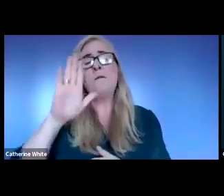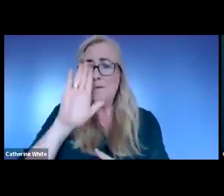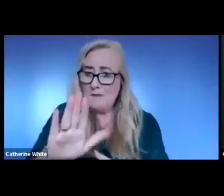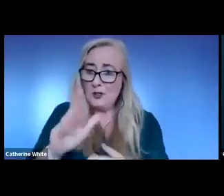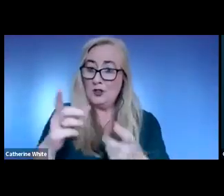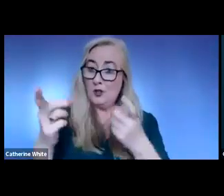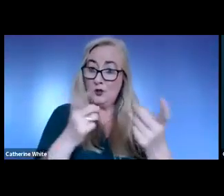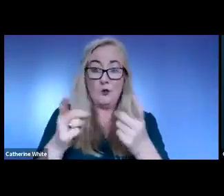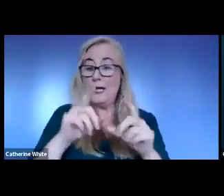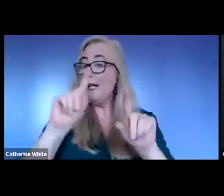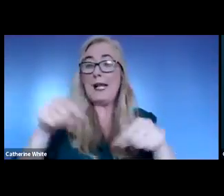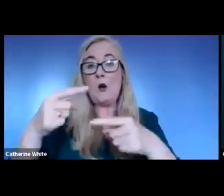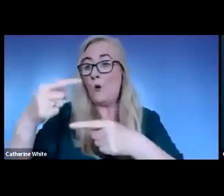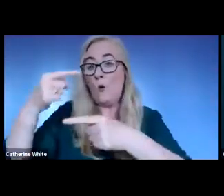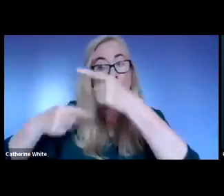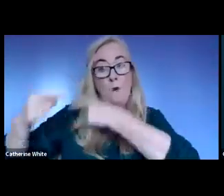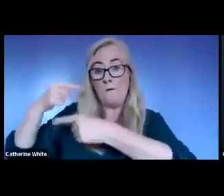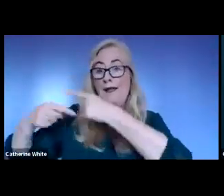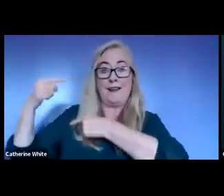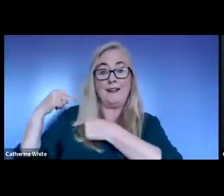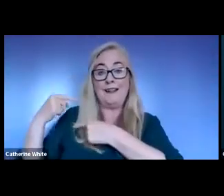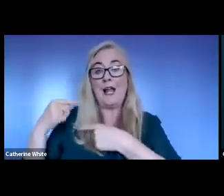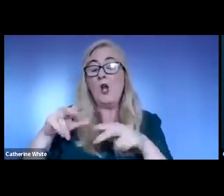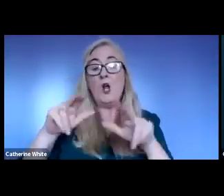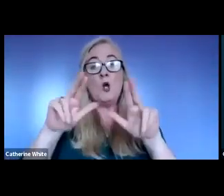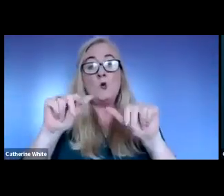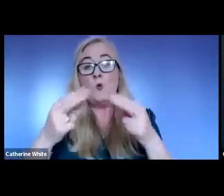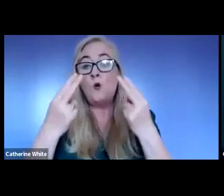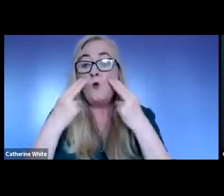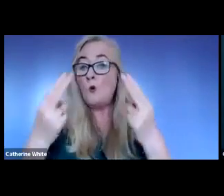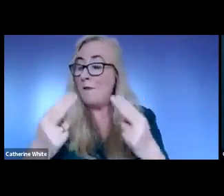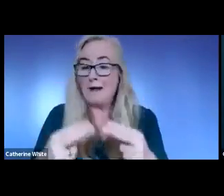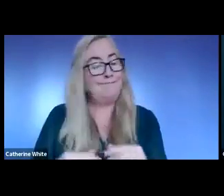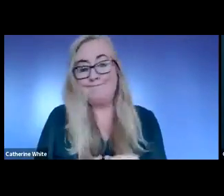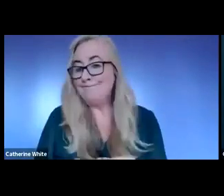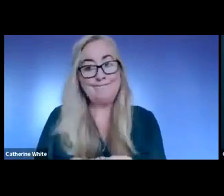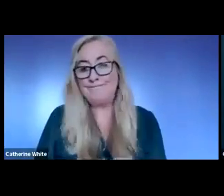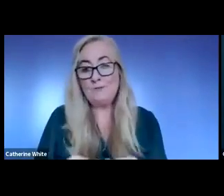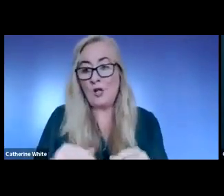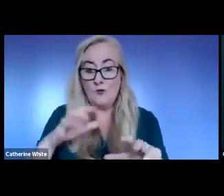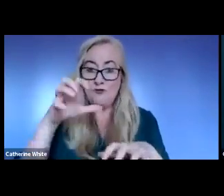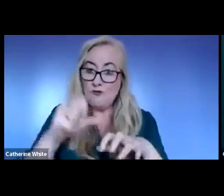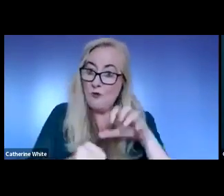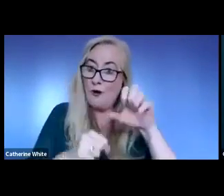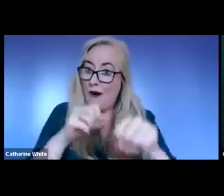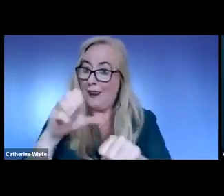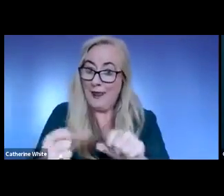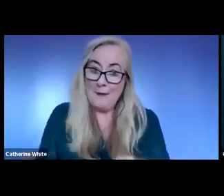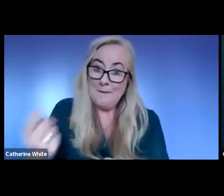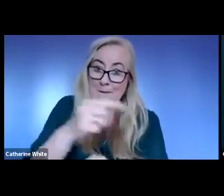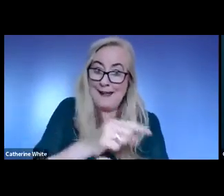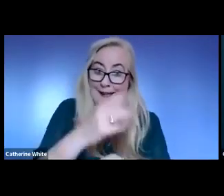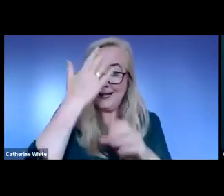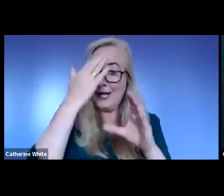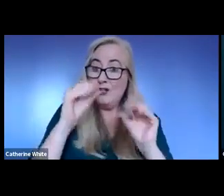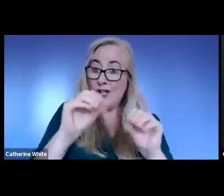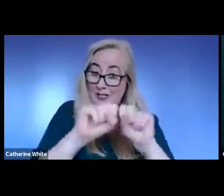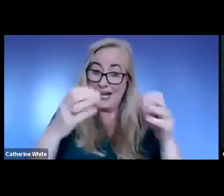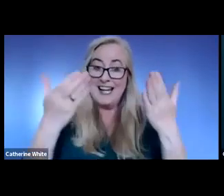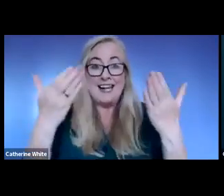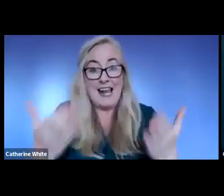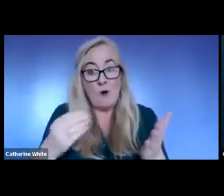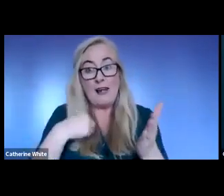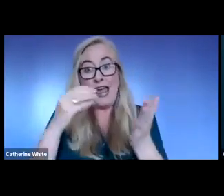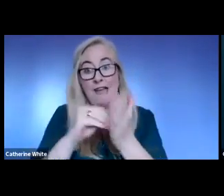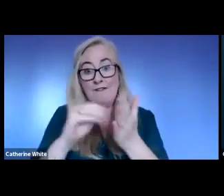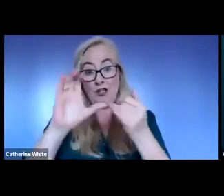it cannot go back. The new normal will not be the same as the old normal. We are desperately struggling to put back an education system. This is an opportunity to put it